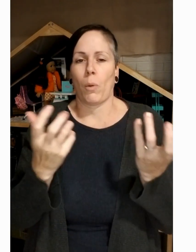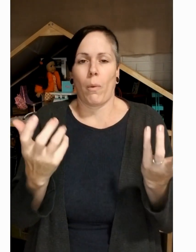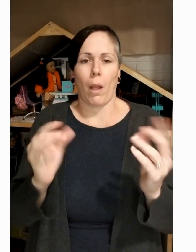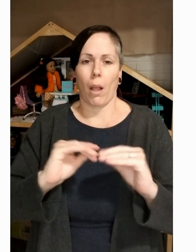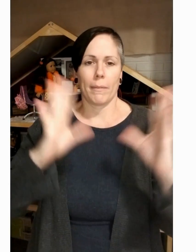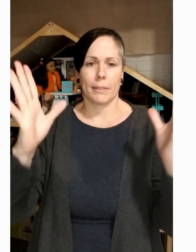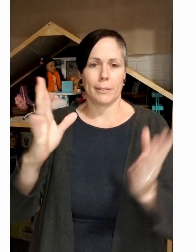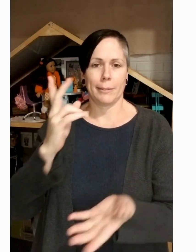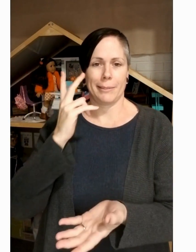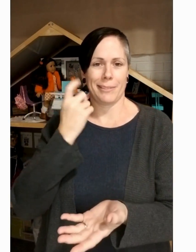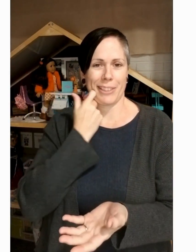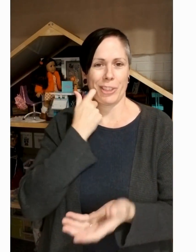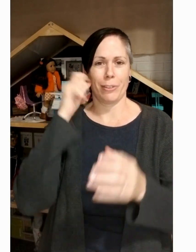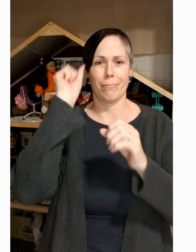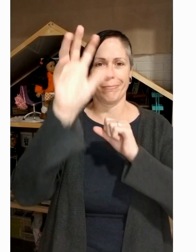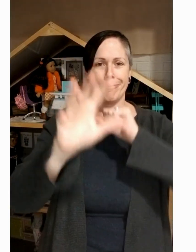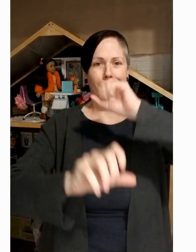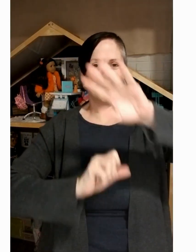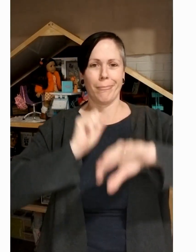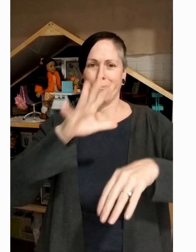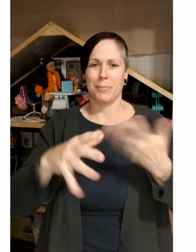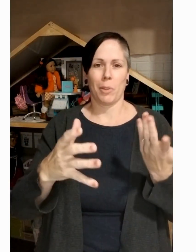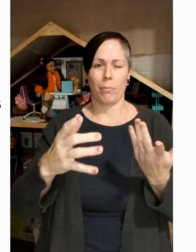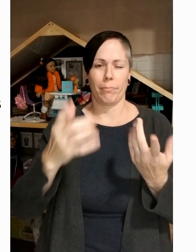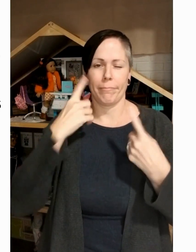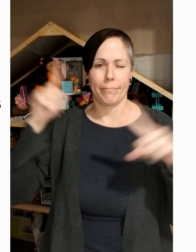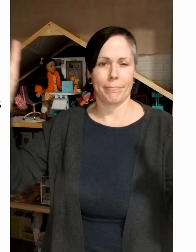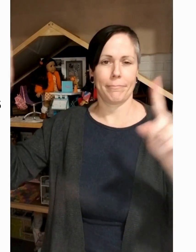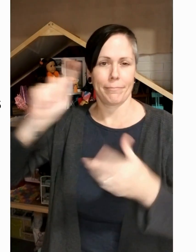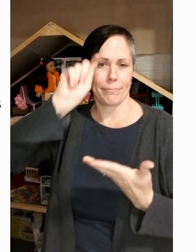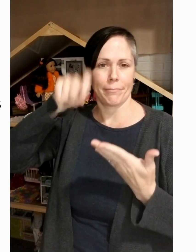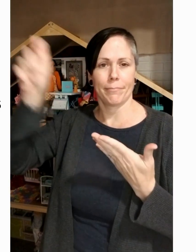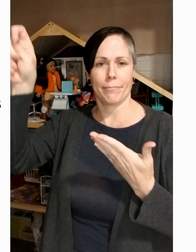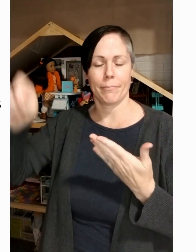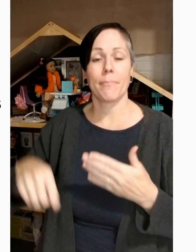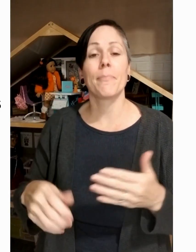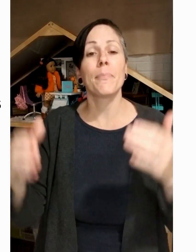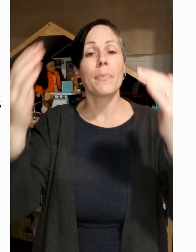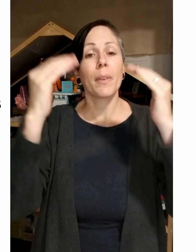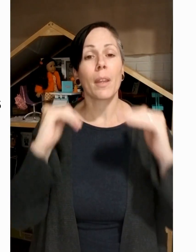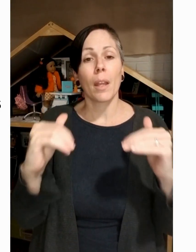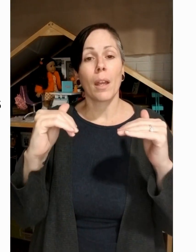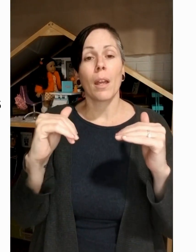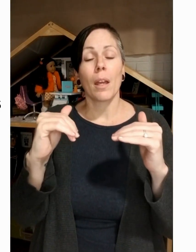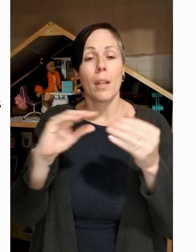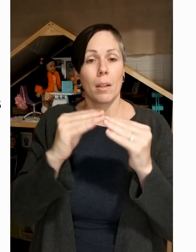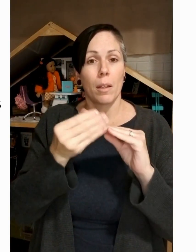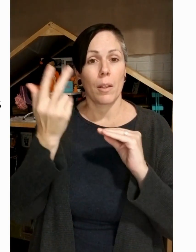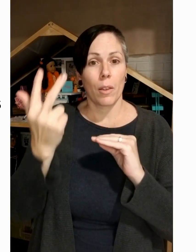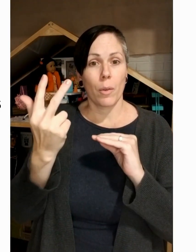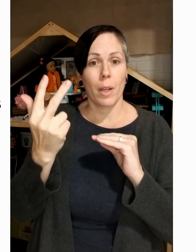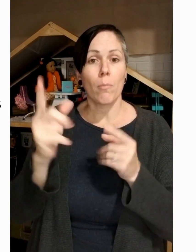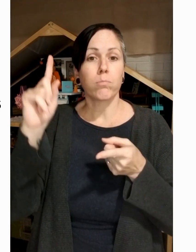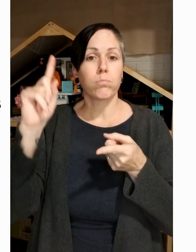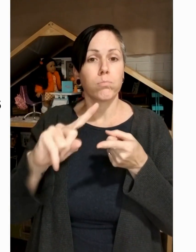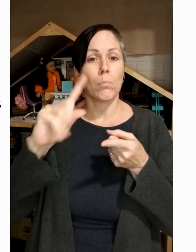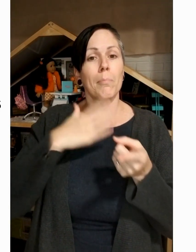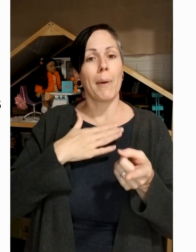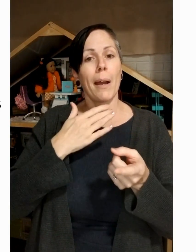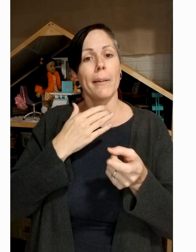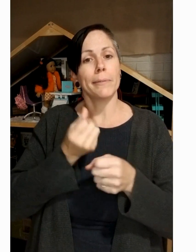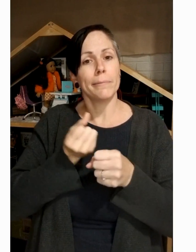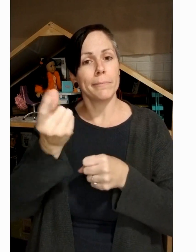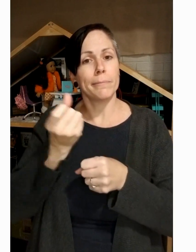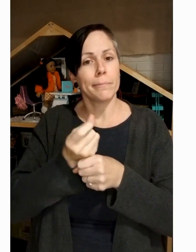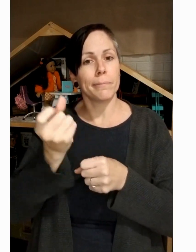that I knocked number 2 out of the park. The third one was reduce my annual doll budget by 20%. So